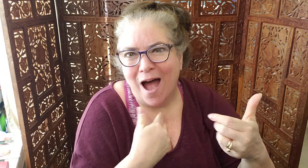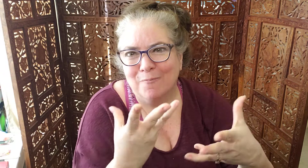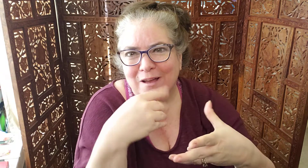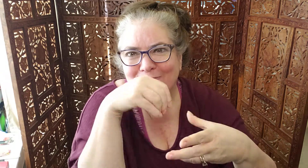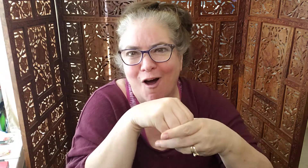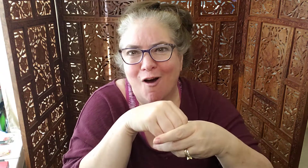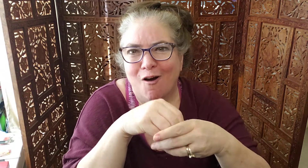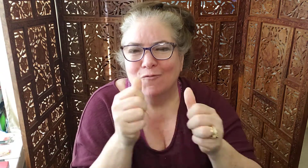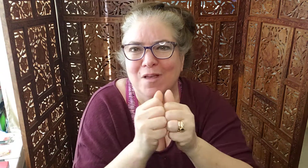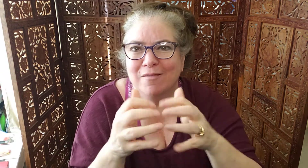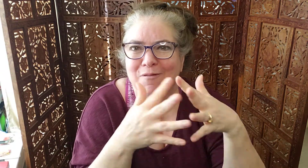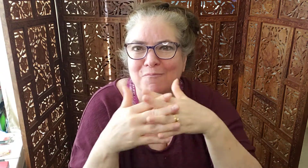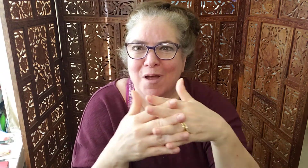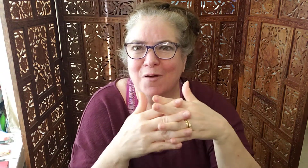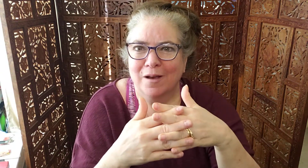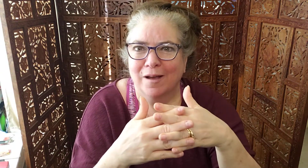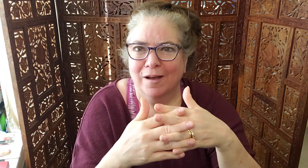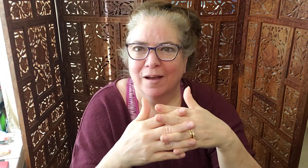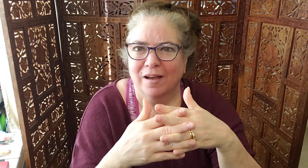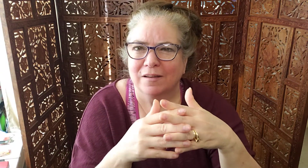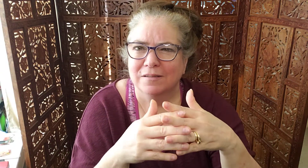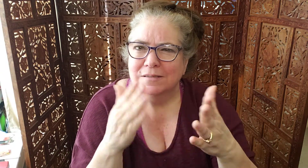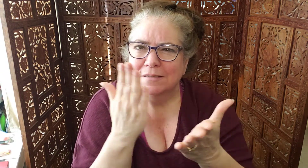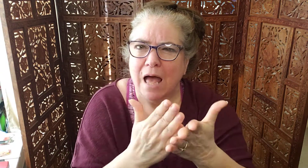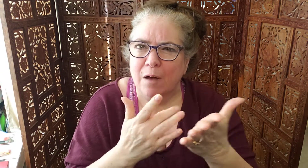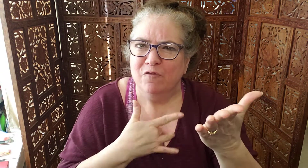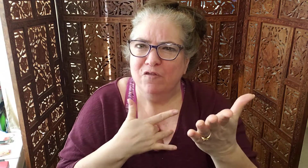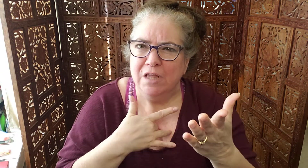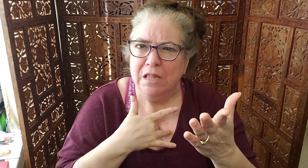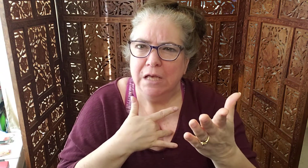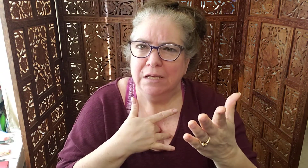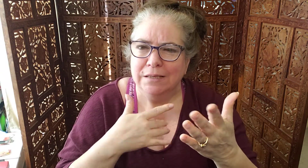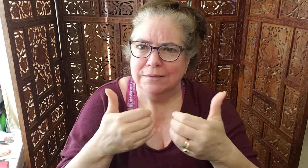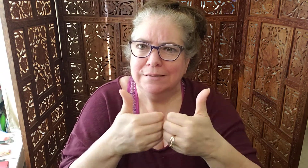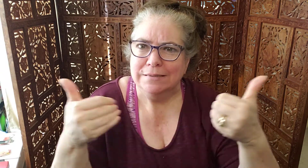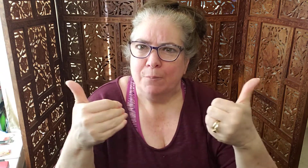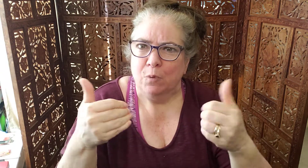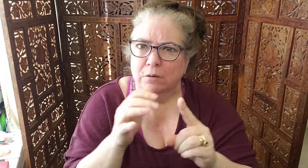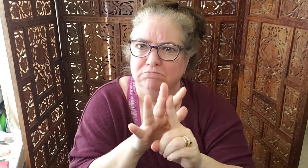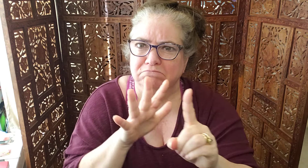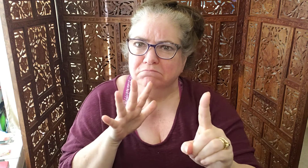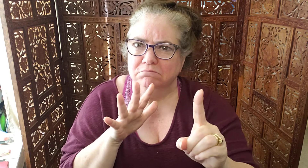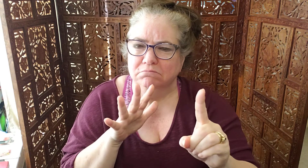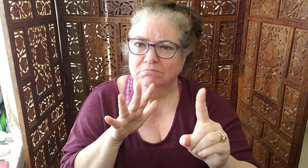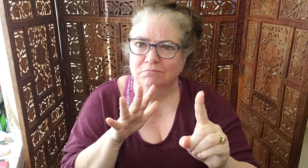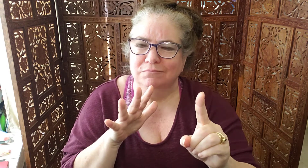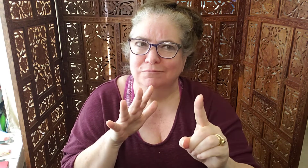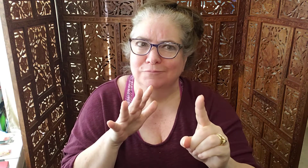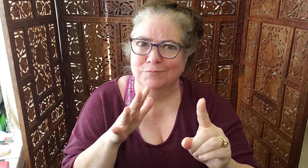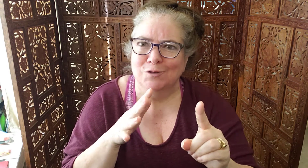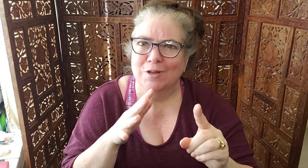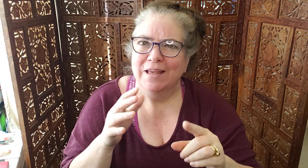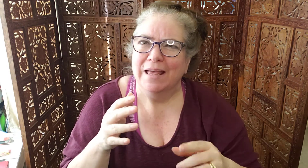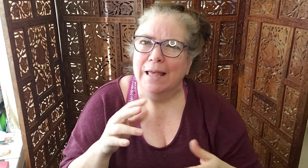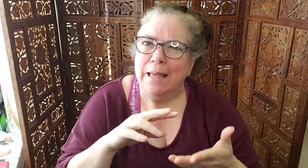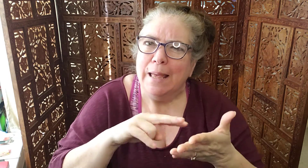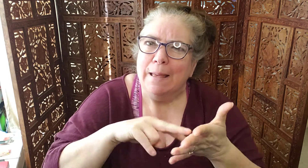to take those jokes and own them, change them so that they didn't have the